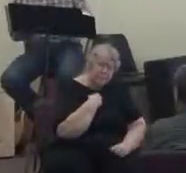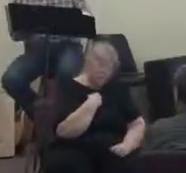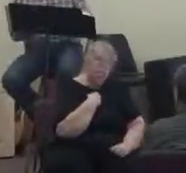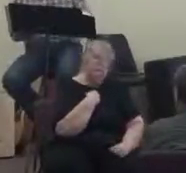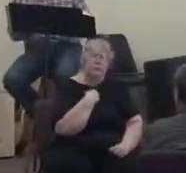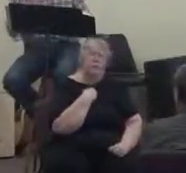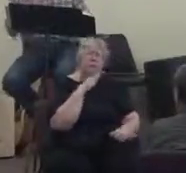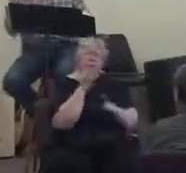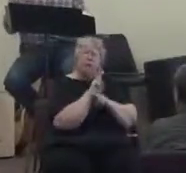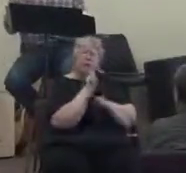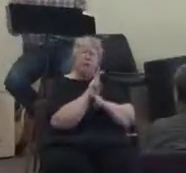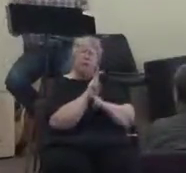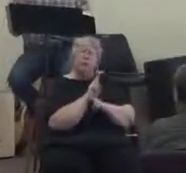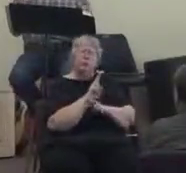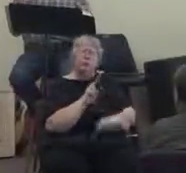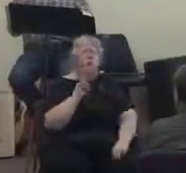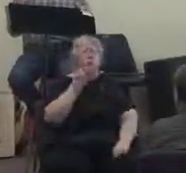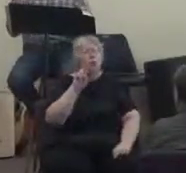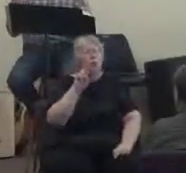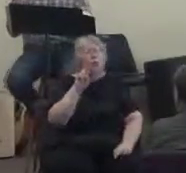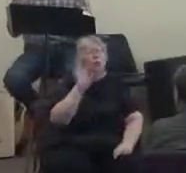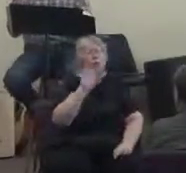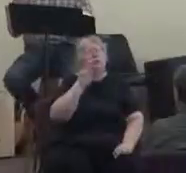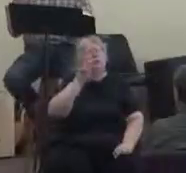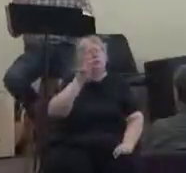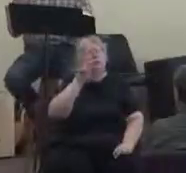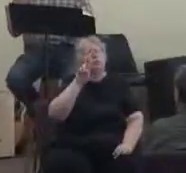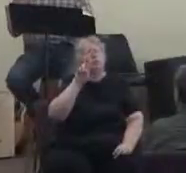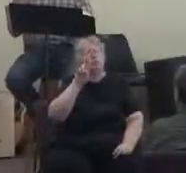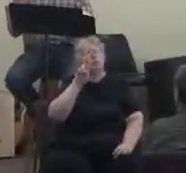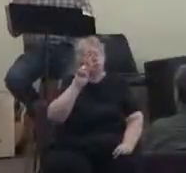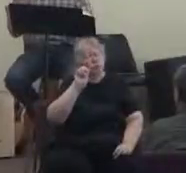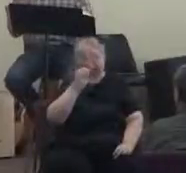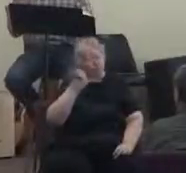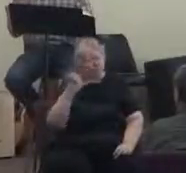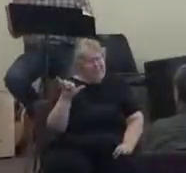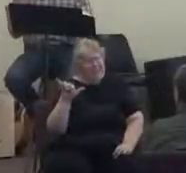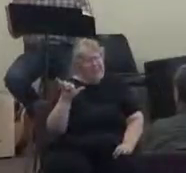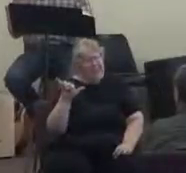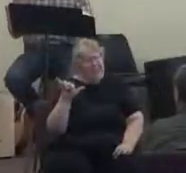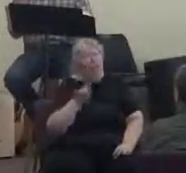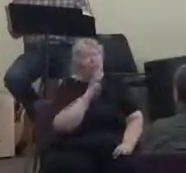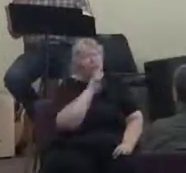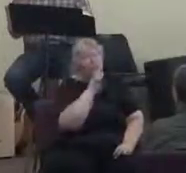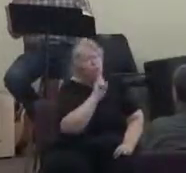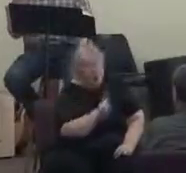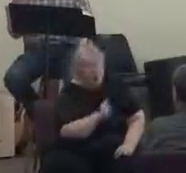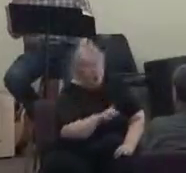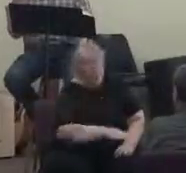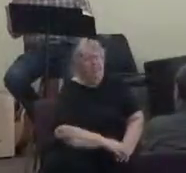used truly here two different times. I want us to pay attention to that.